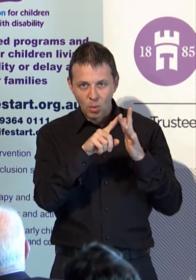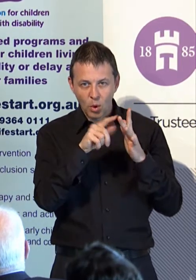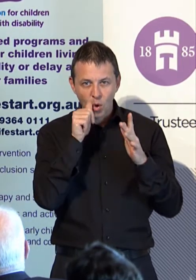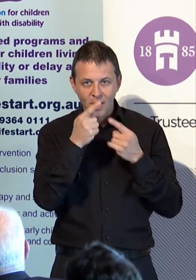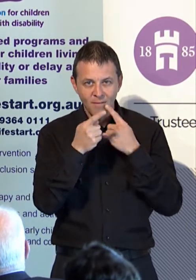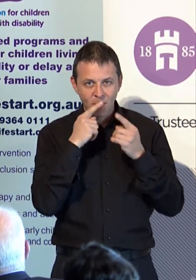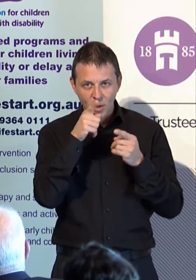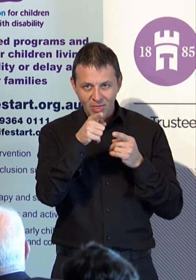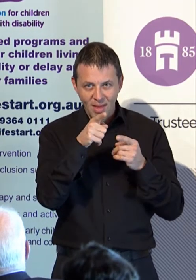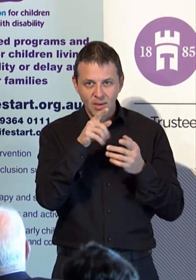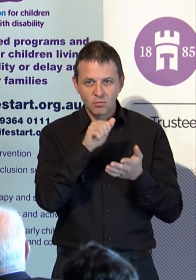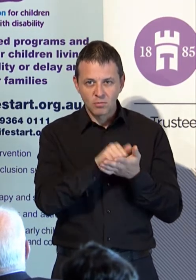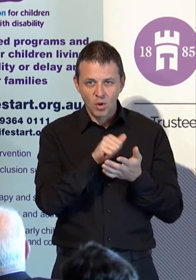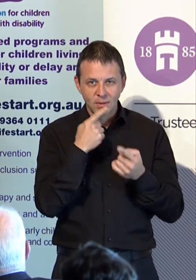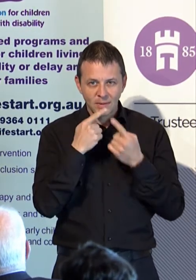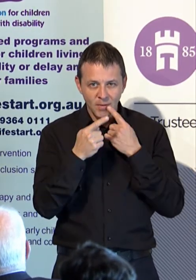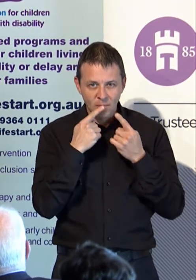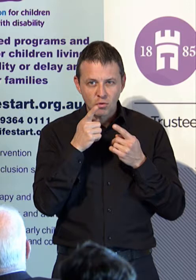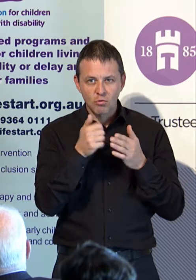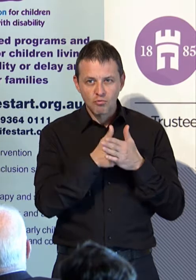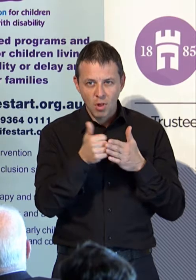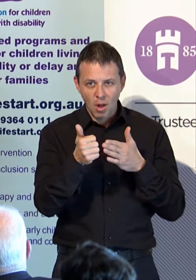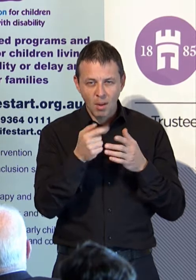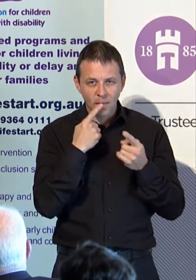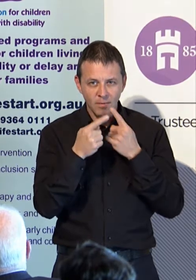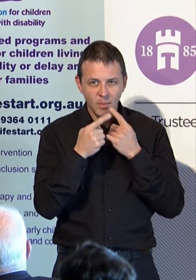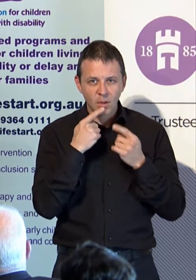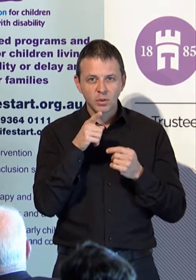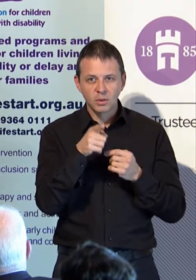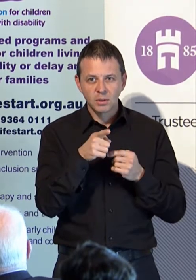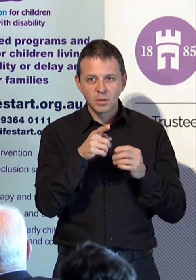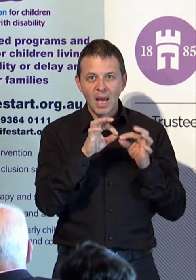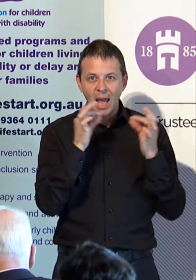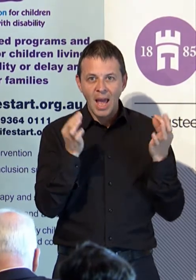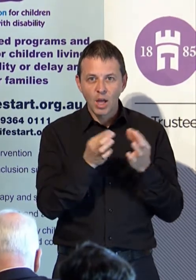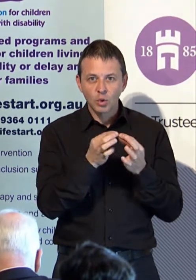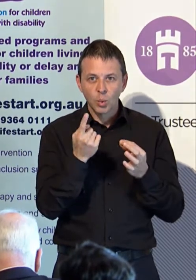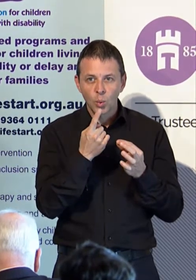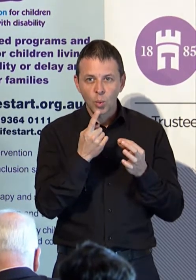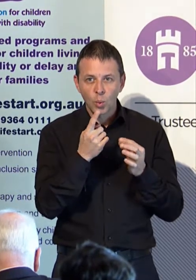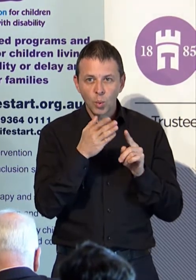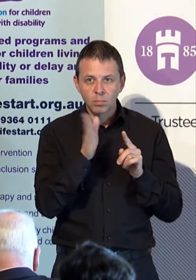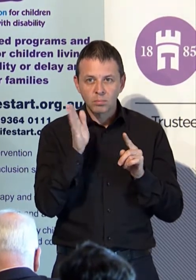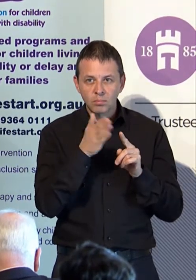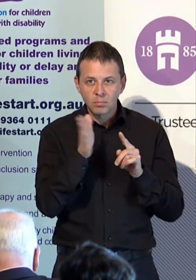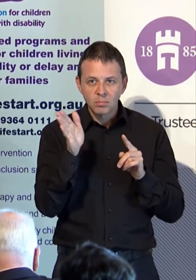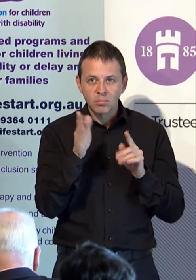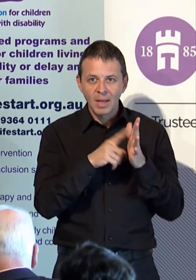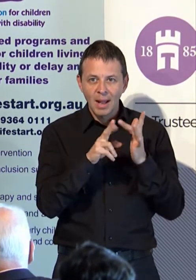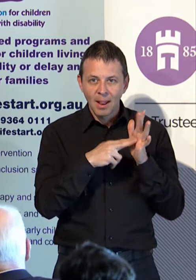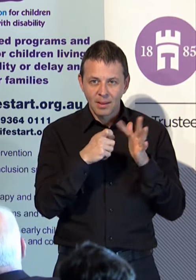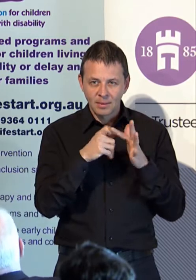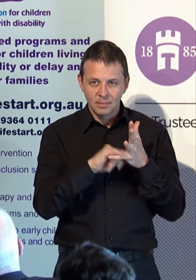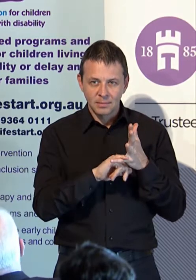there is right, it's reliable, the agencies that they're being directed to which there are links